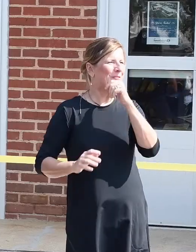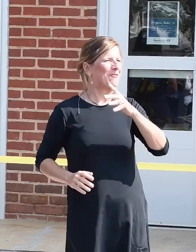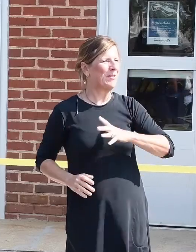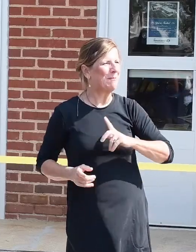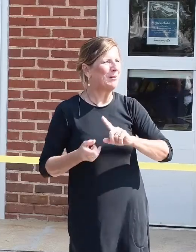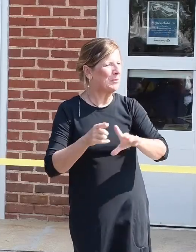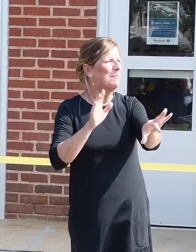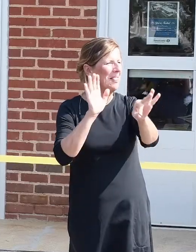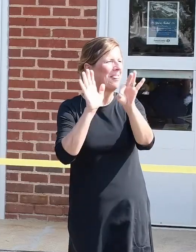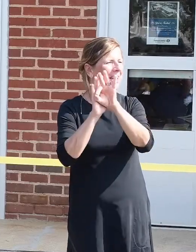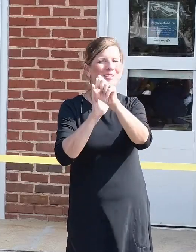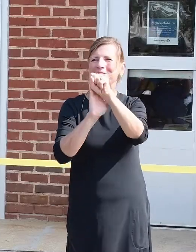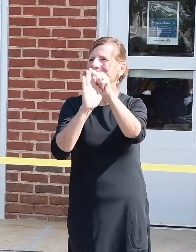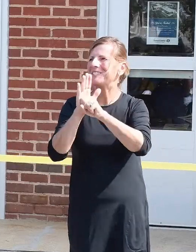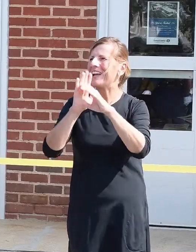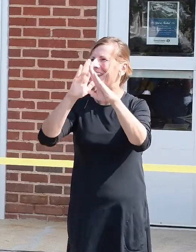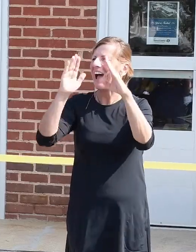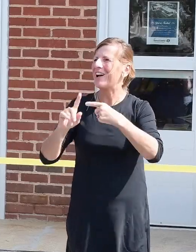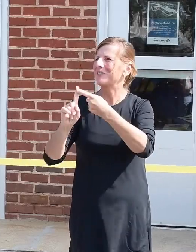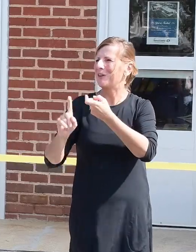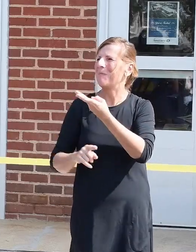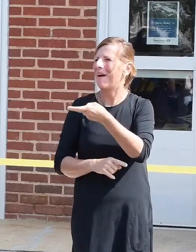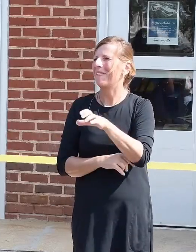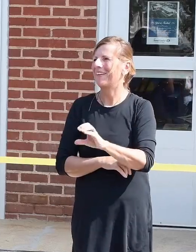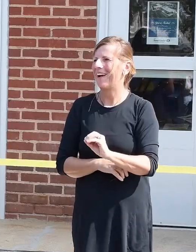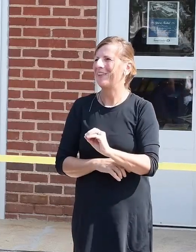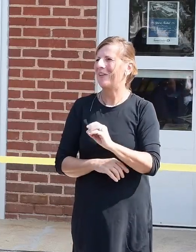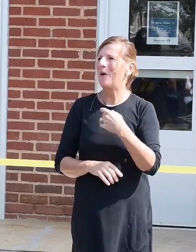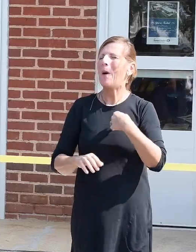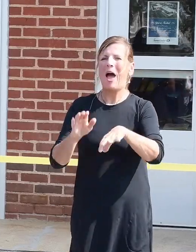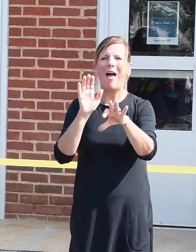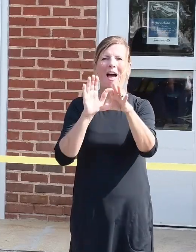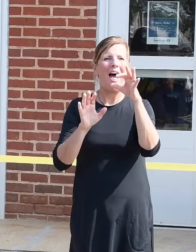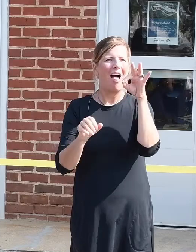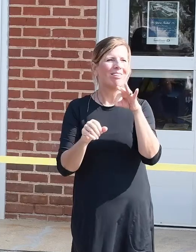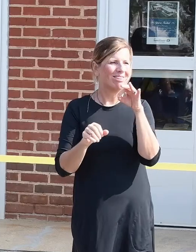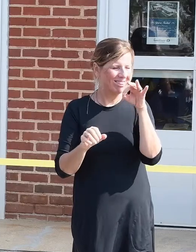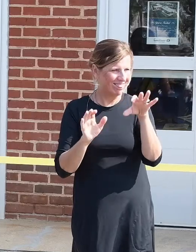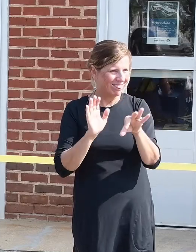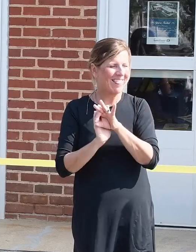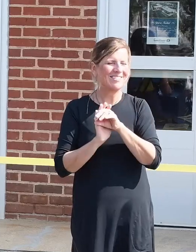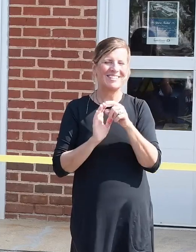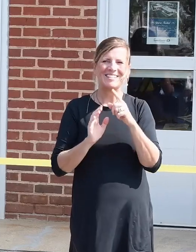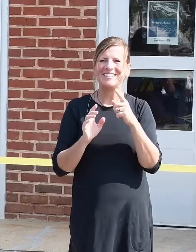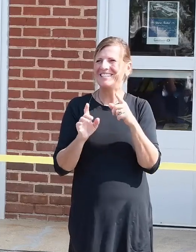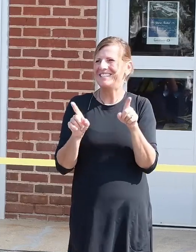the State House from Howard County, and we were elected the same year.